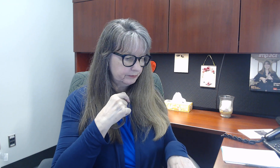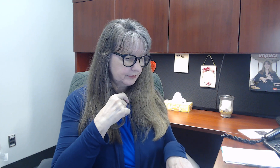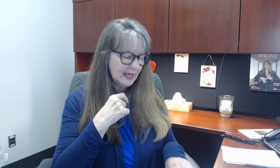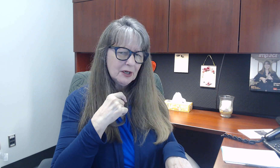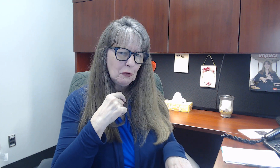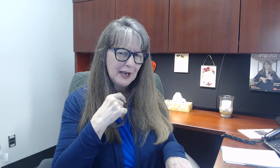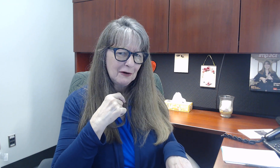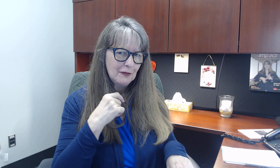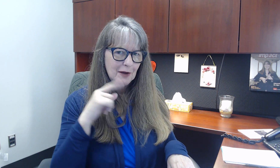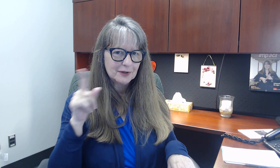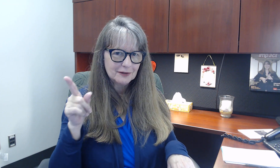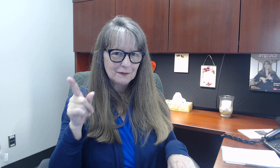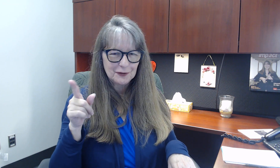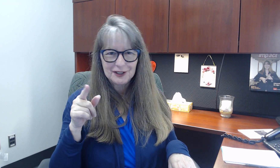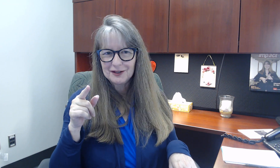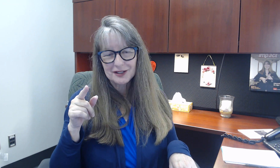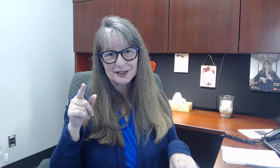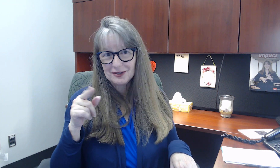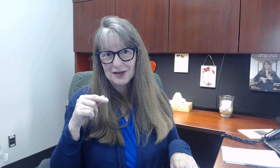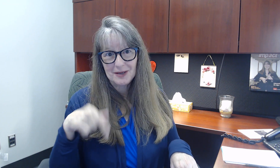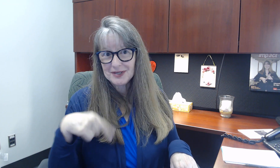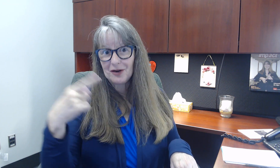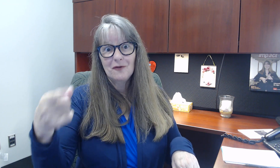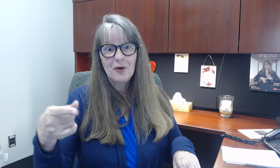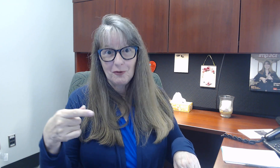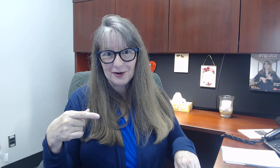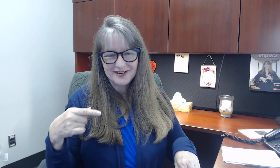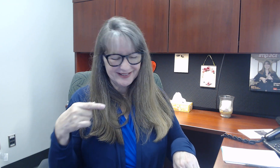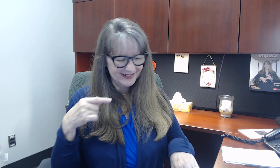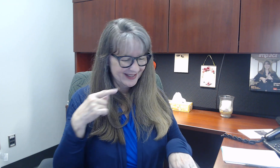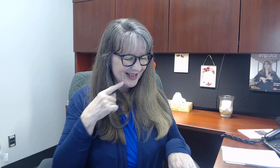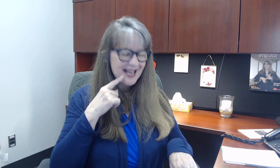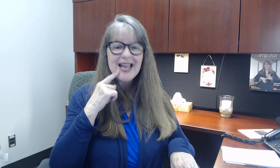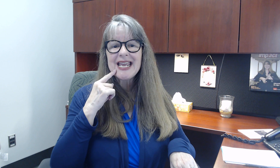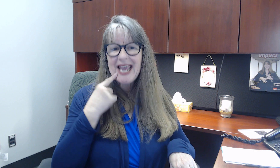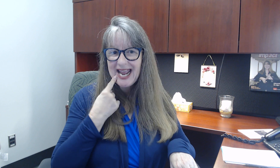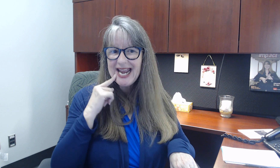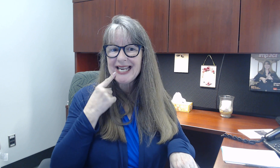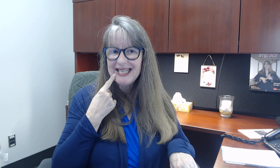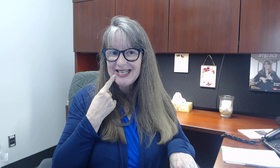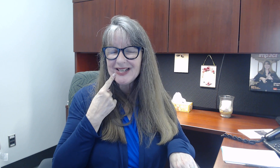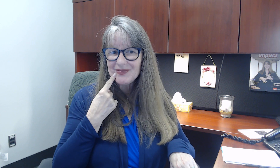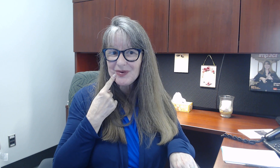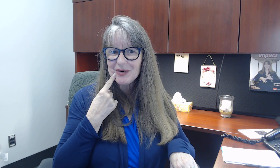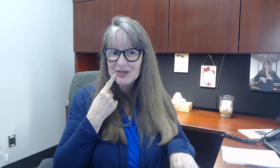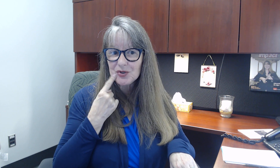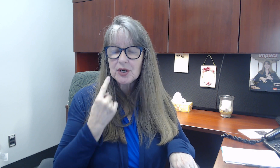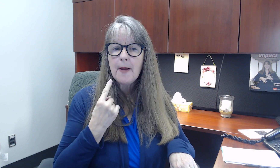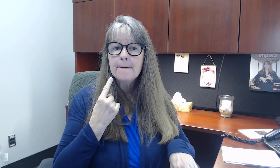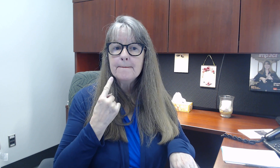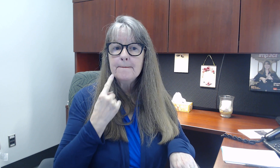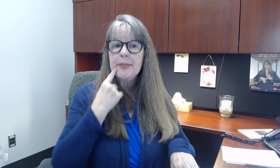I did hold out on that one for you, because a lot of times I go forward. Candy. Remember I told you?